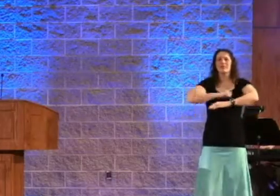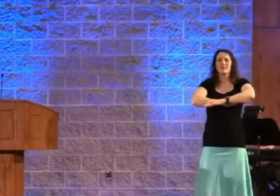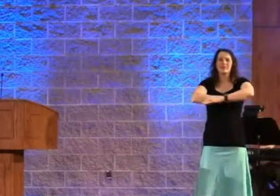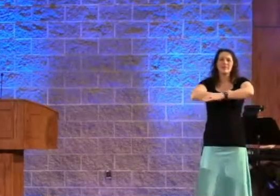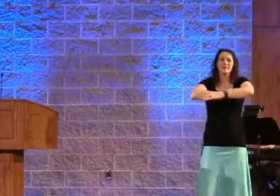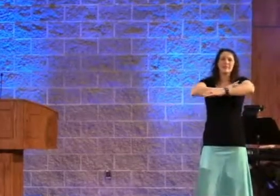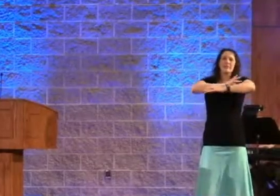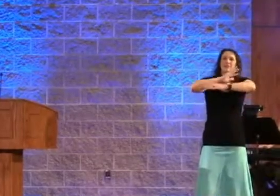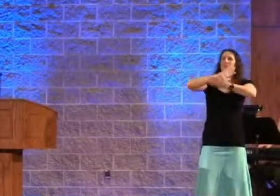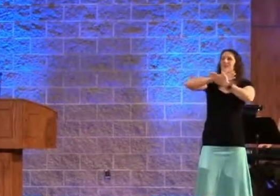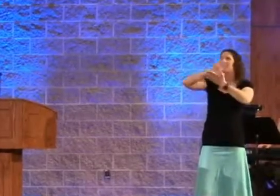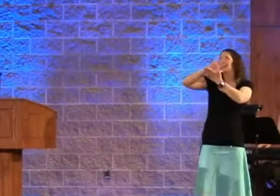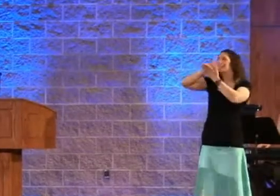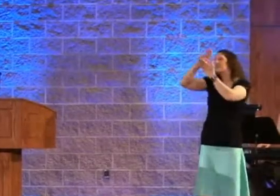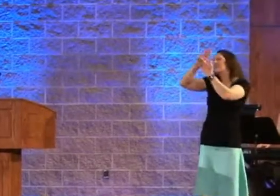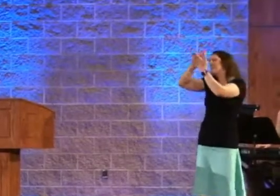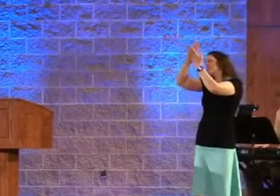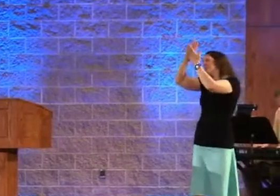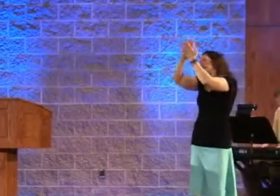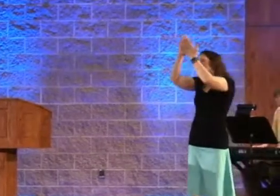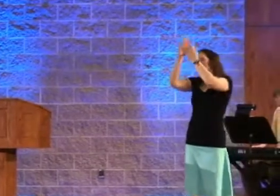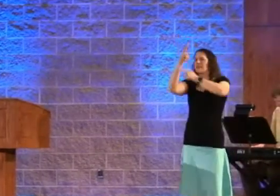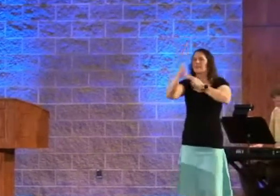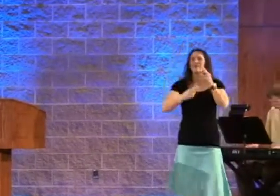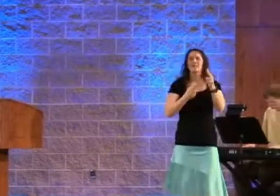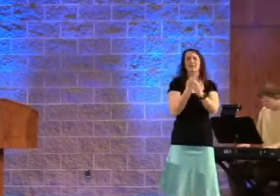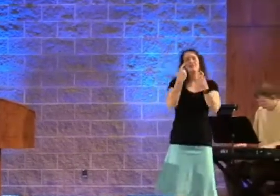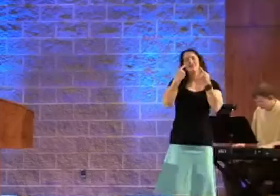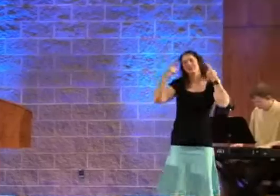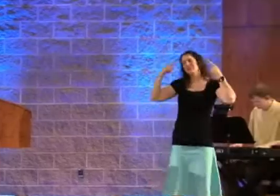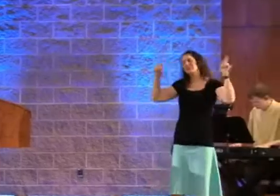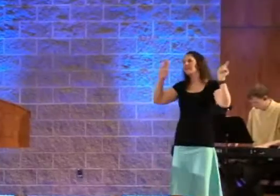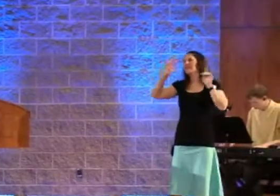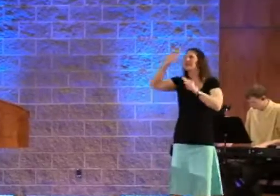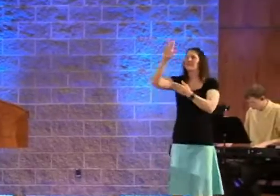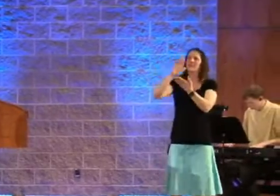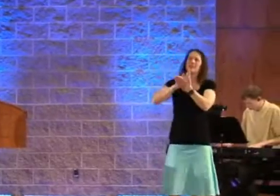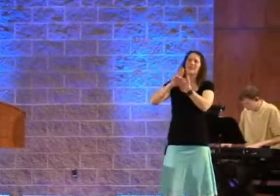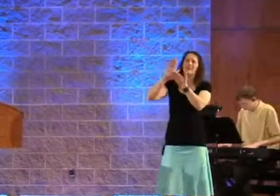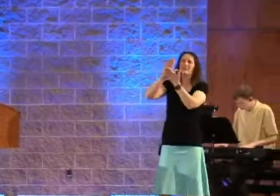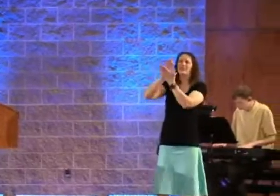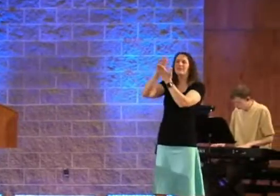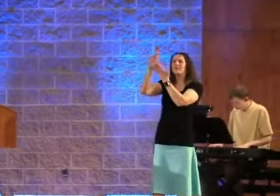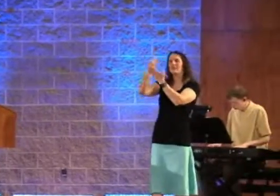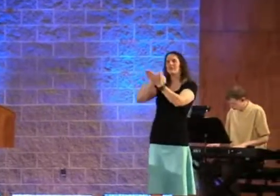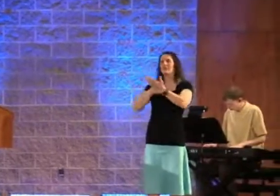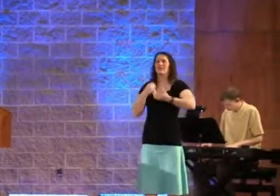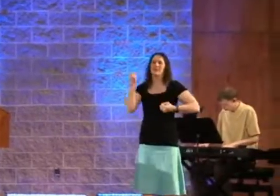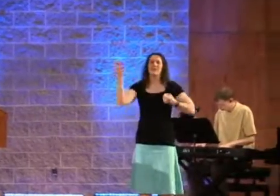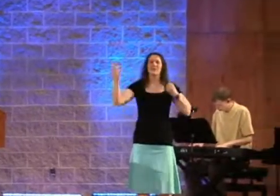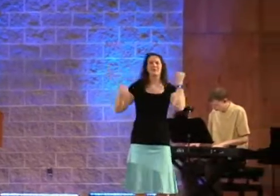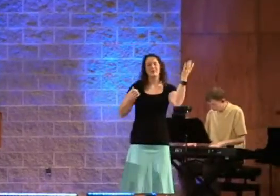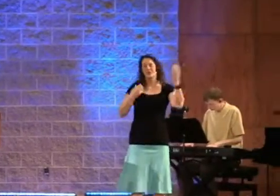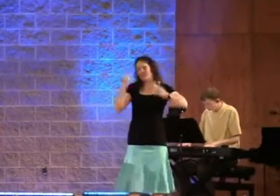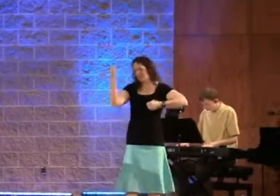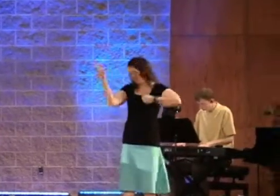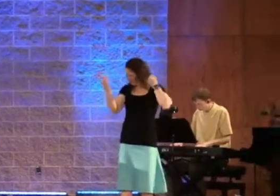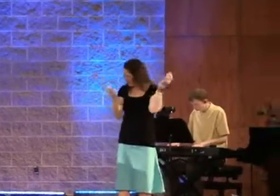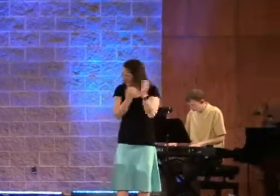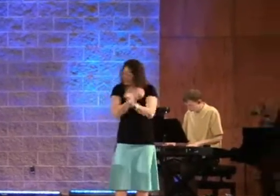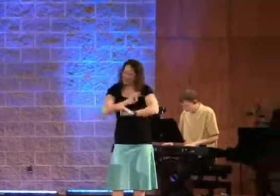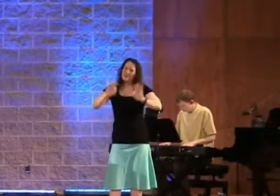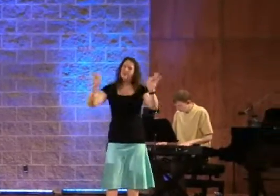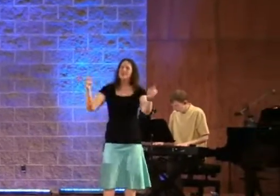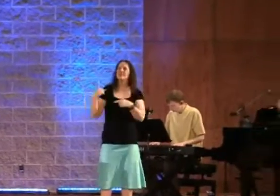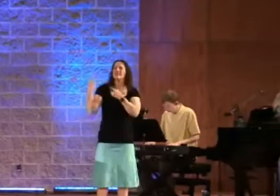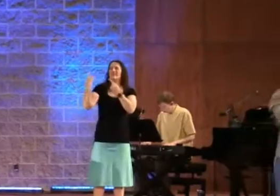praise. The universe cries out your praise. I'm singing freedom all my days. Now